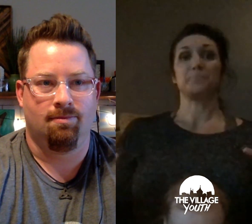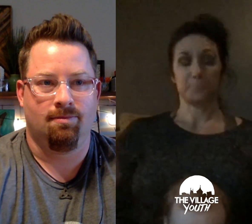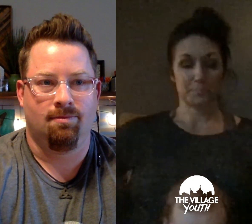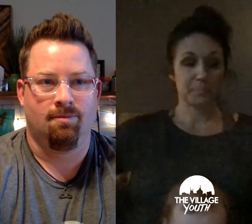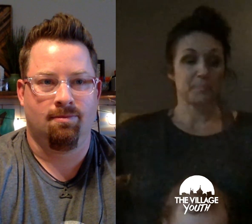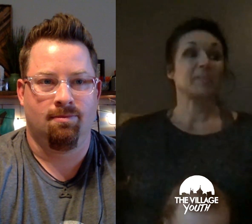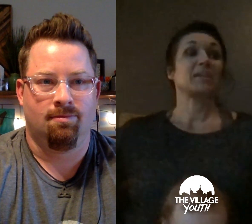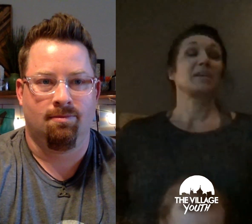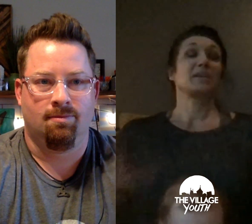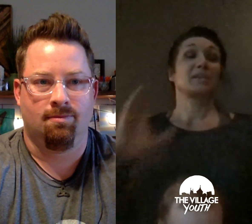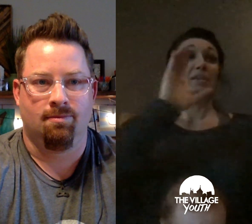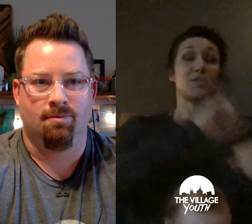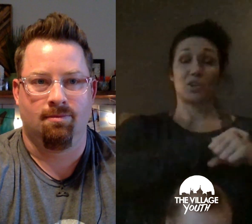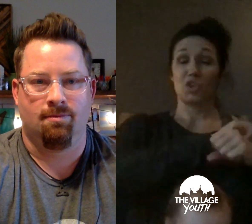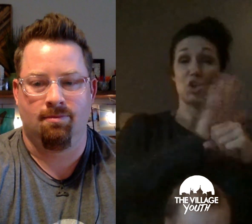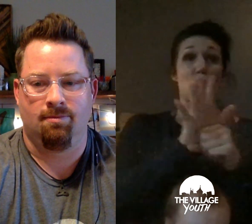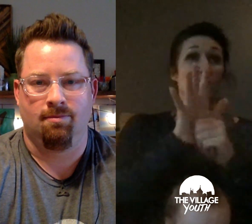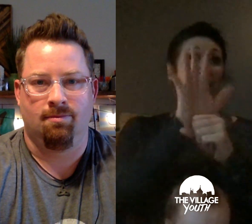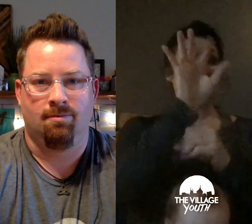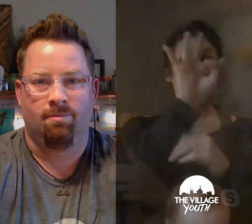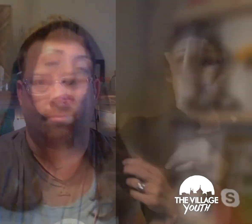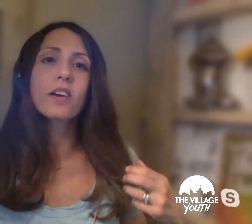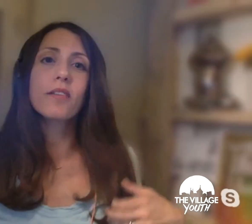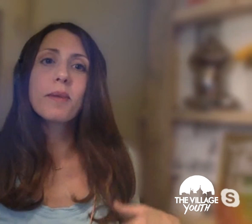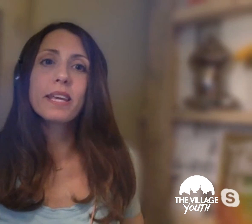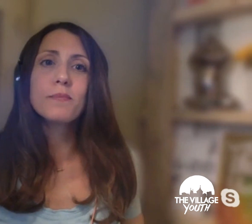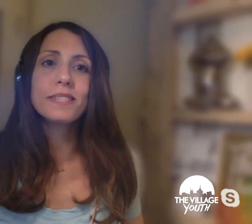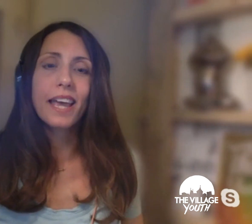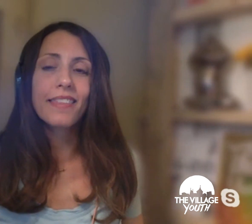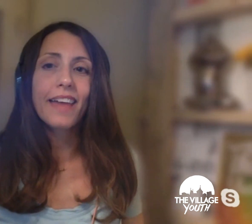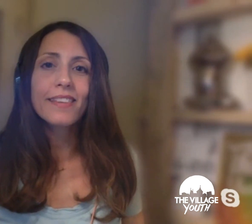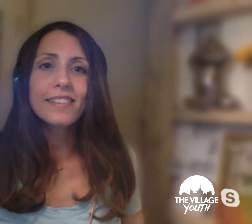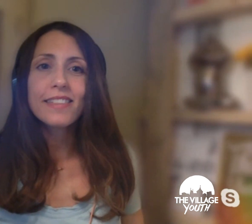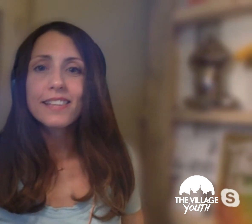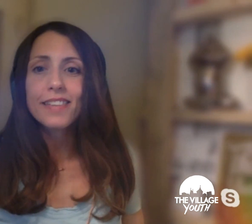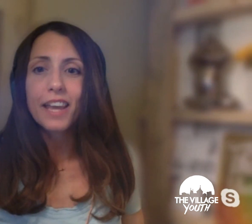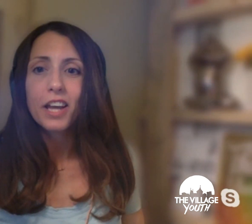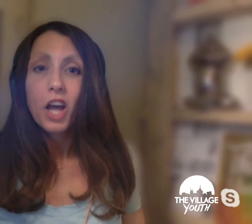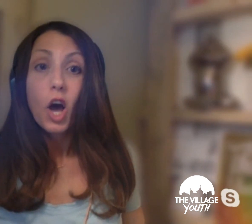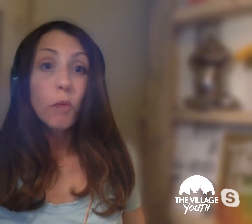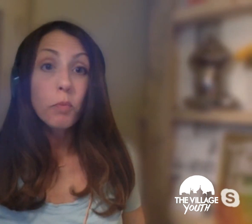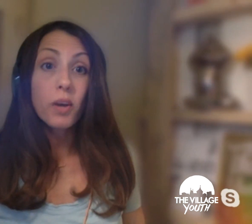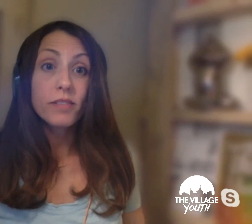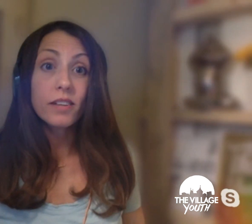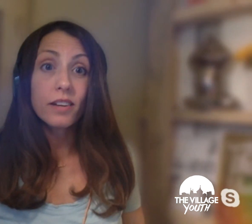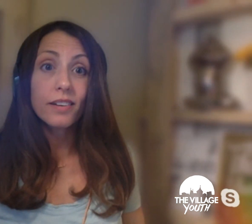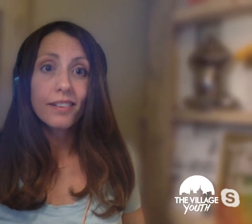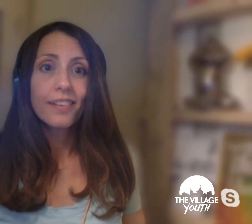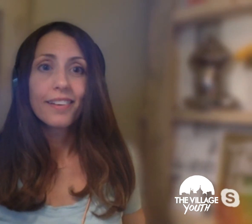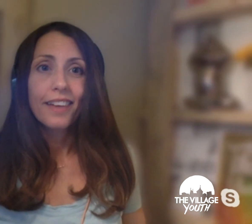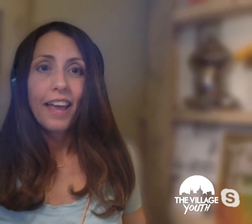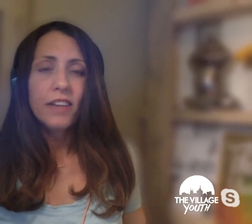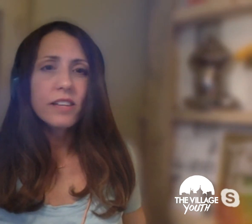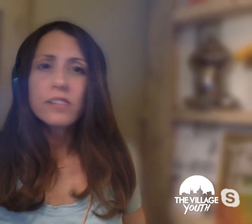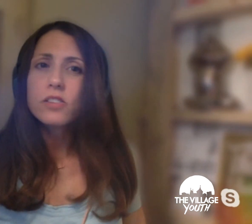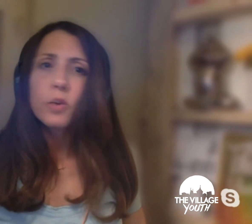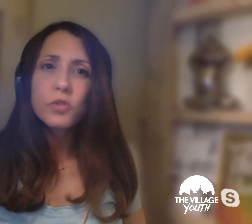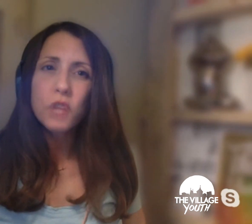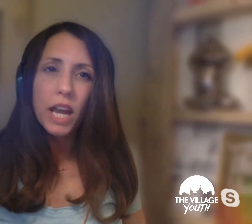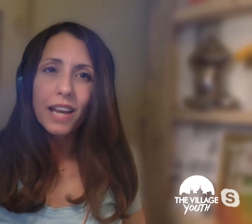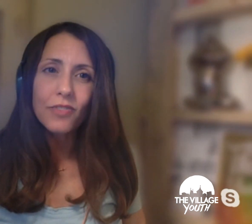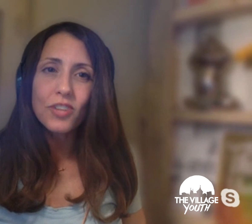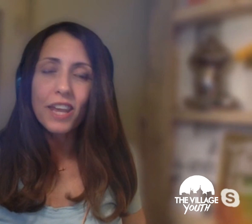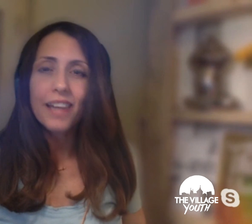y'all, COVID-19 is so weird. This time is so weird. Everybody keeps saying that. They say things like unprecedented. And it's